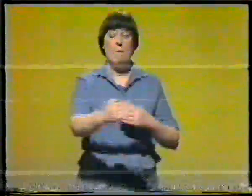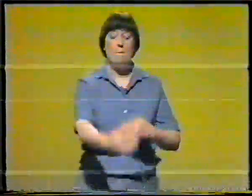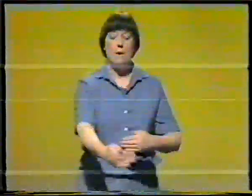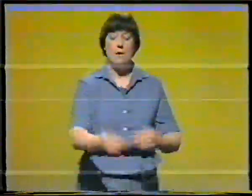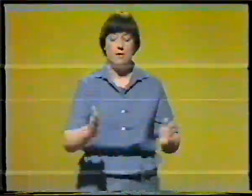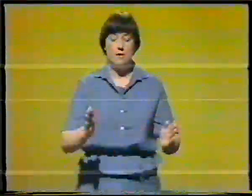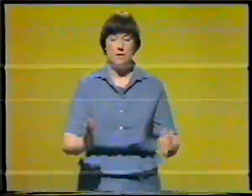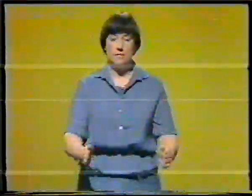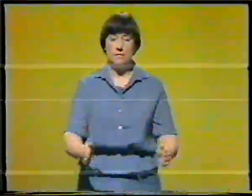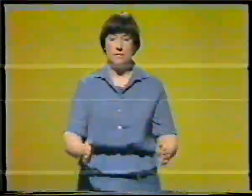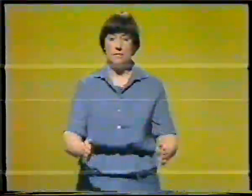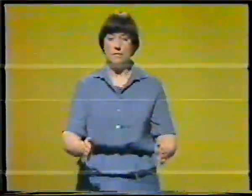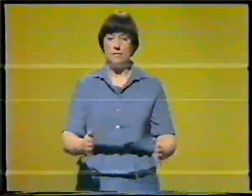Box.